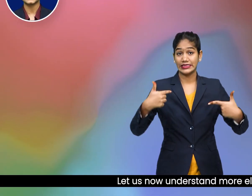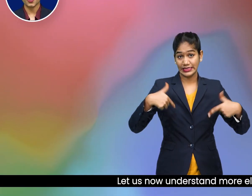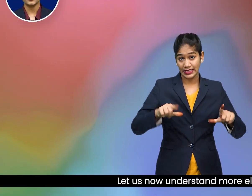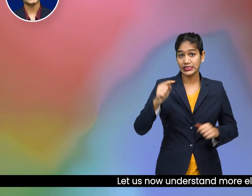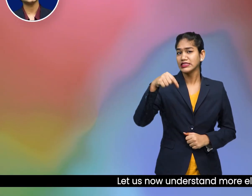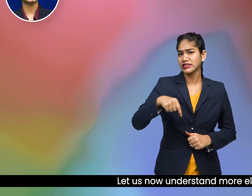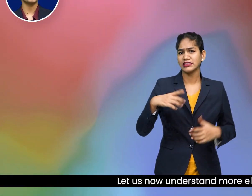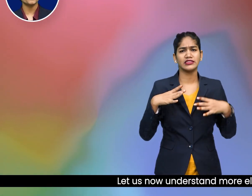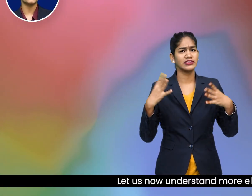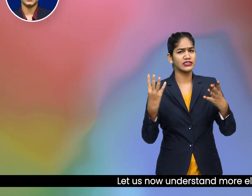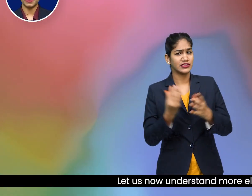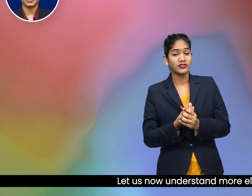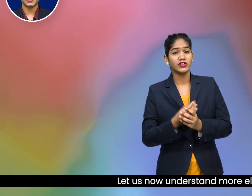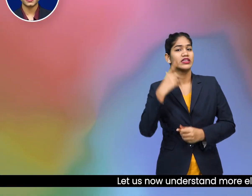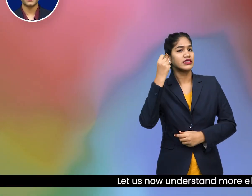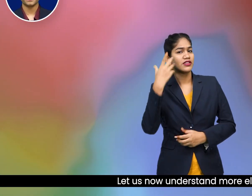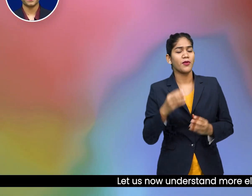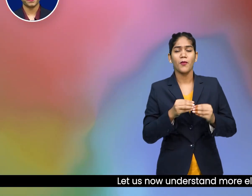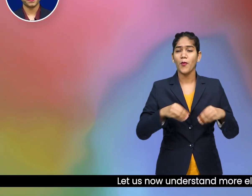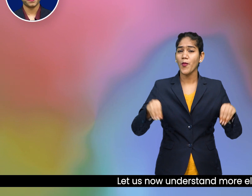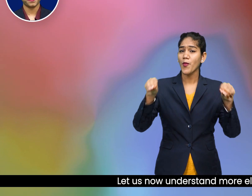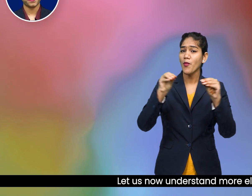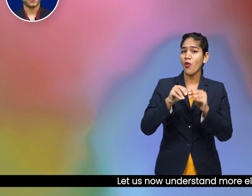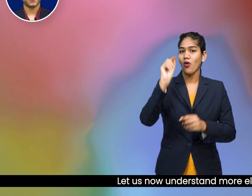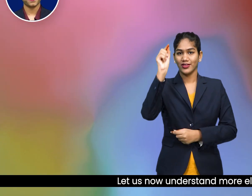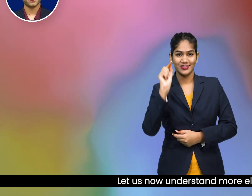Let us now understand more elements.